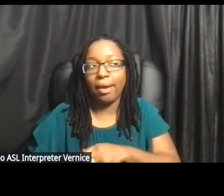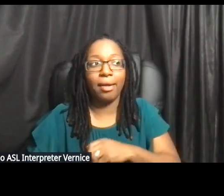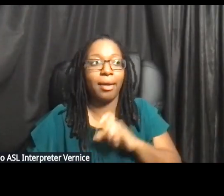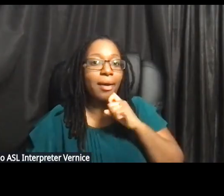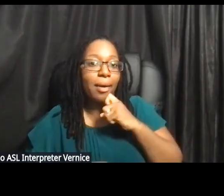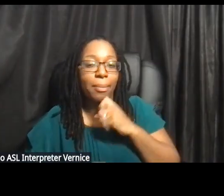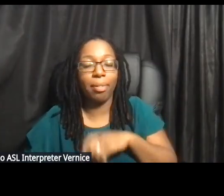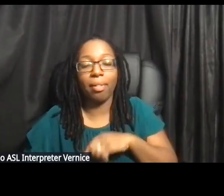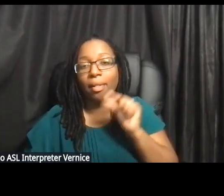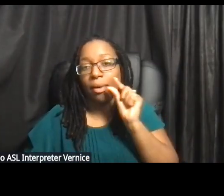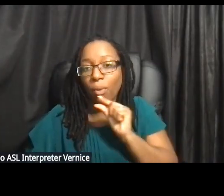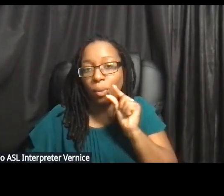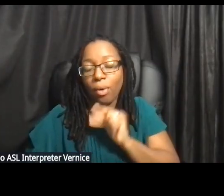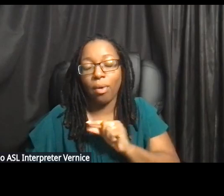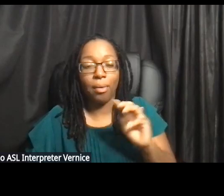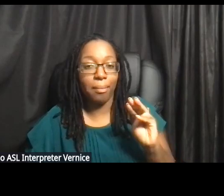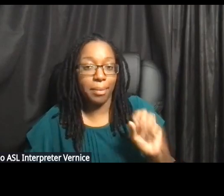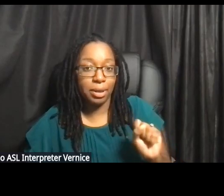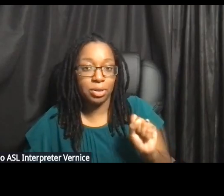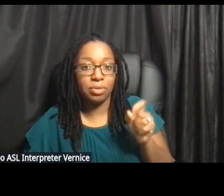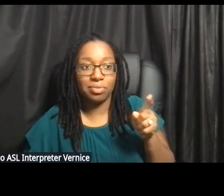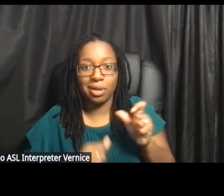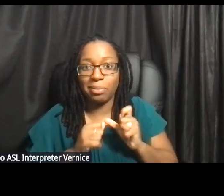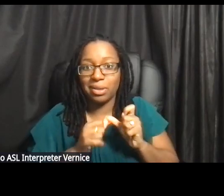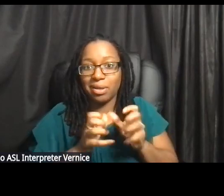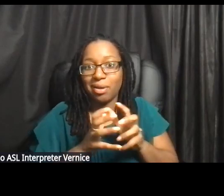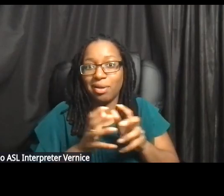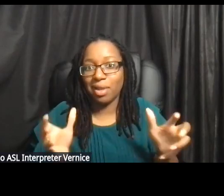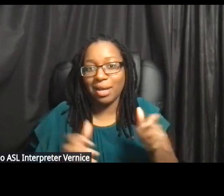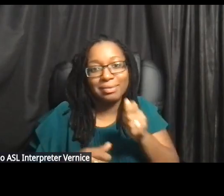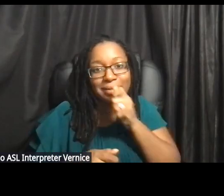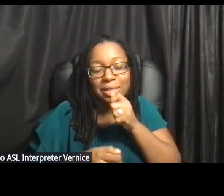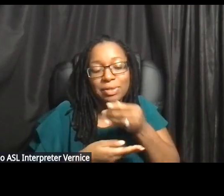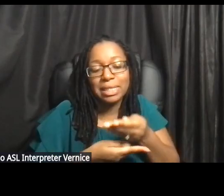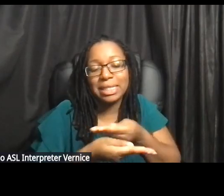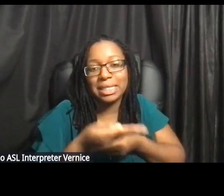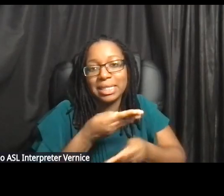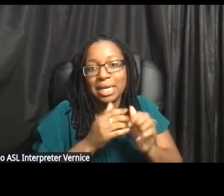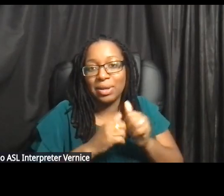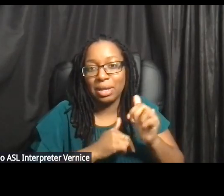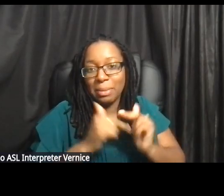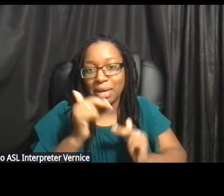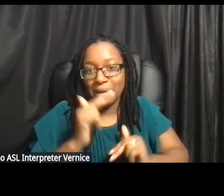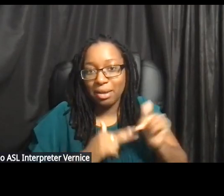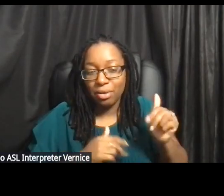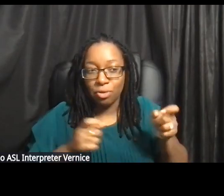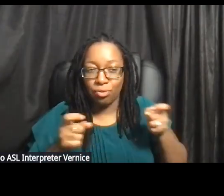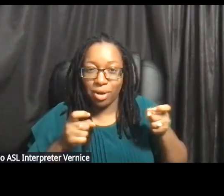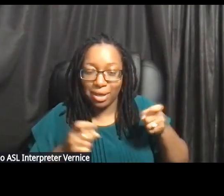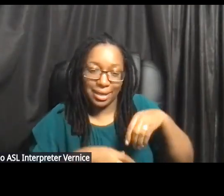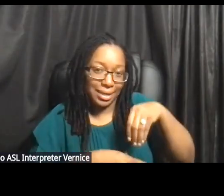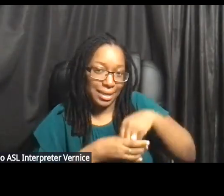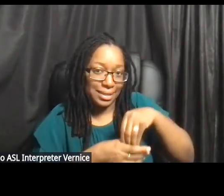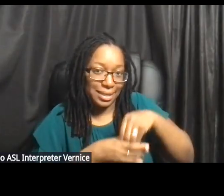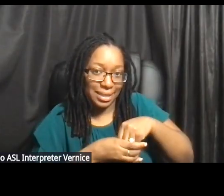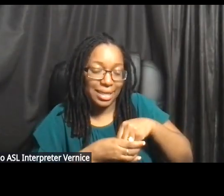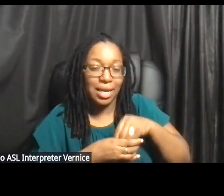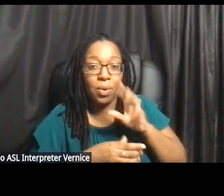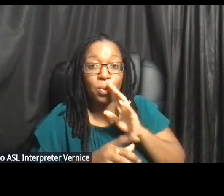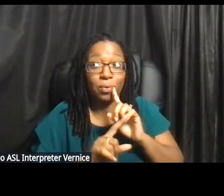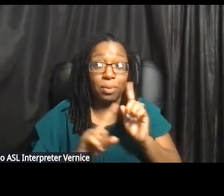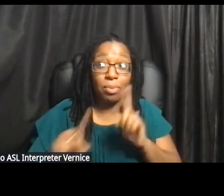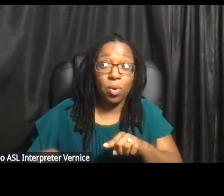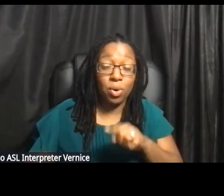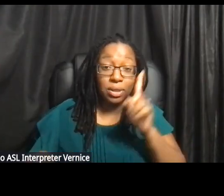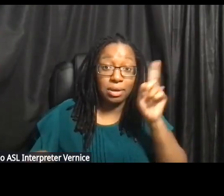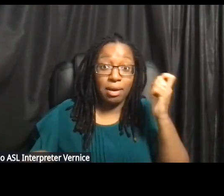and Microsoft. They maintain a lot of trade secrets in how their stuff is built. They are regulating it internally and reporting to the government